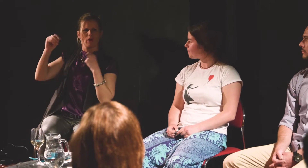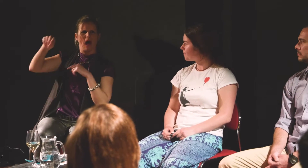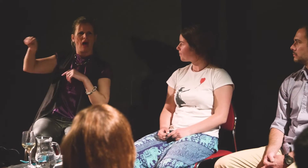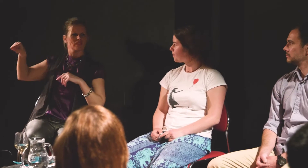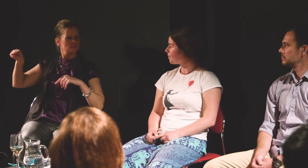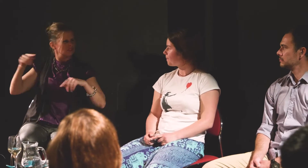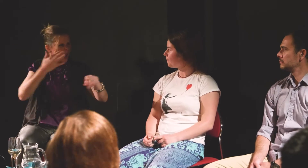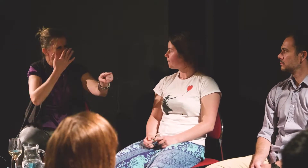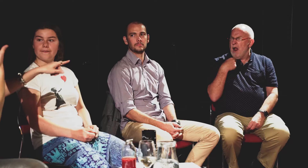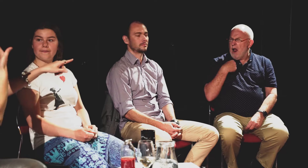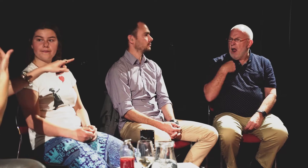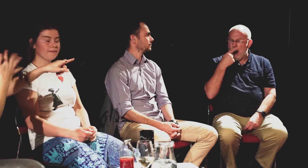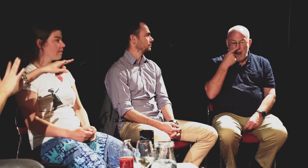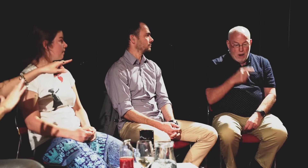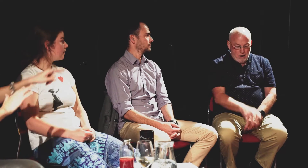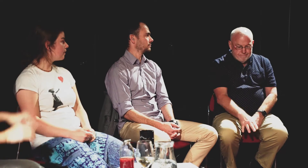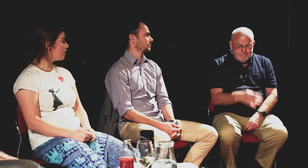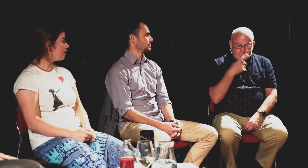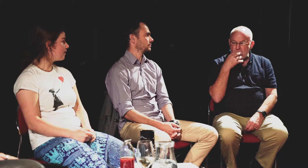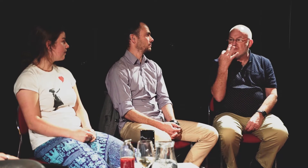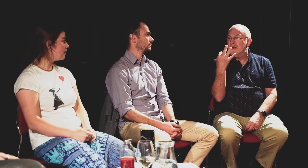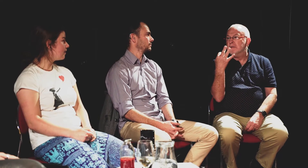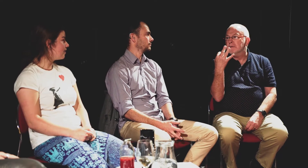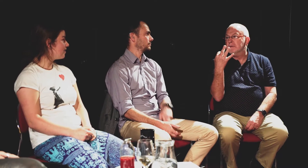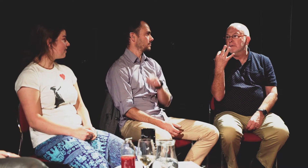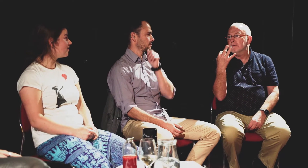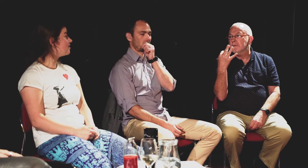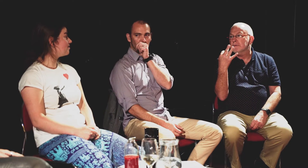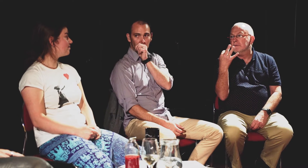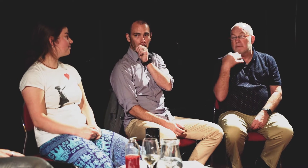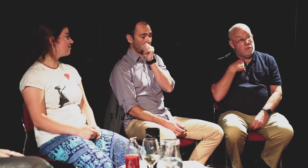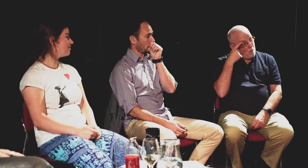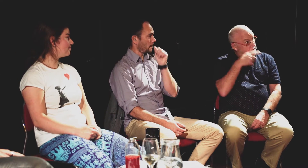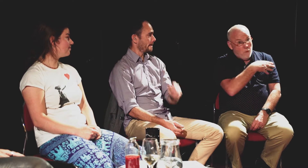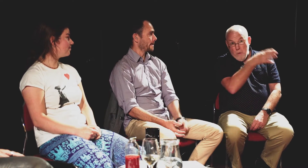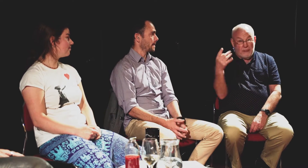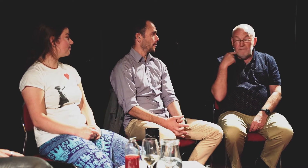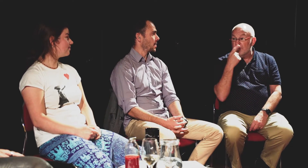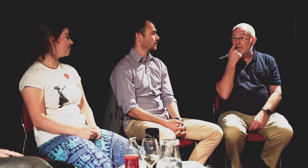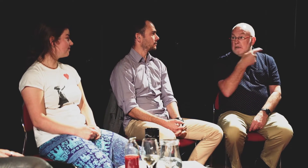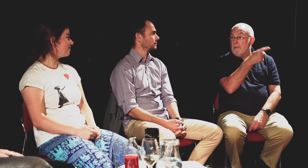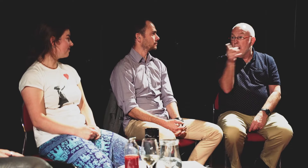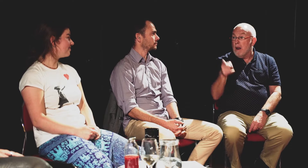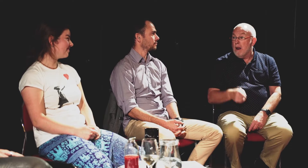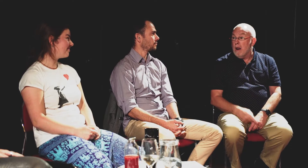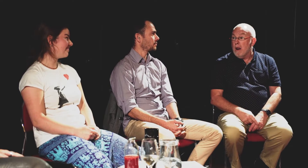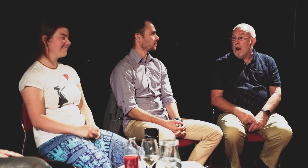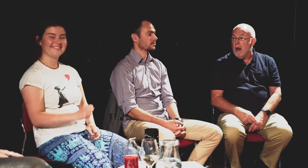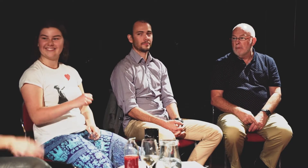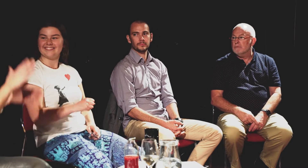were deaf and you were different from others, how old were you? Oh, I was probably about 3, maybe. I thought everyone was deaf,